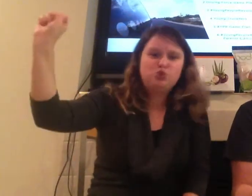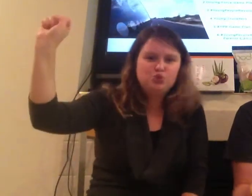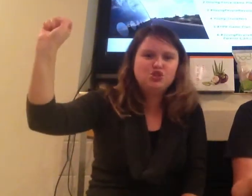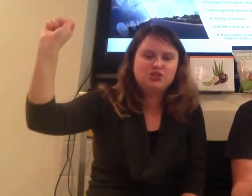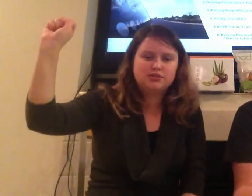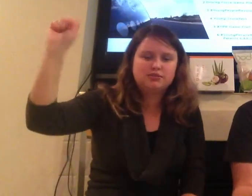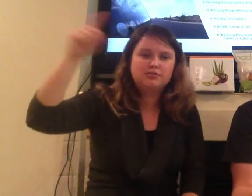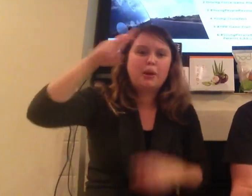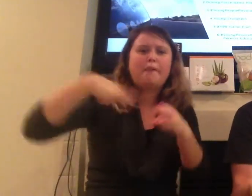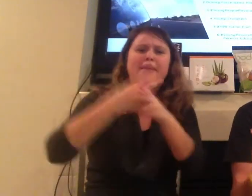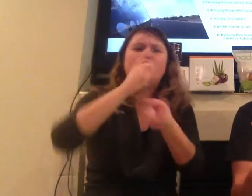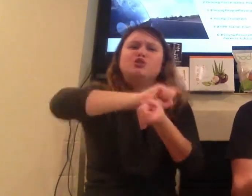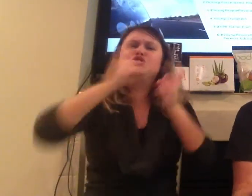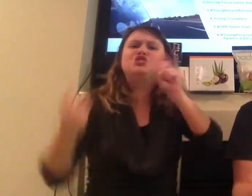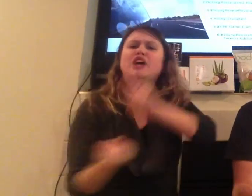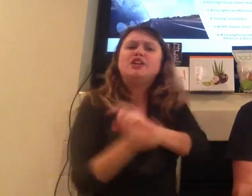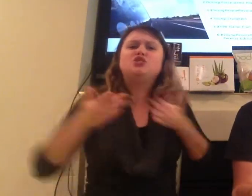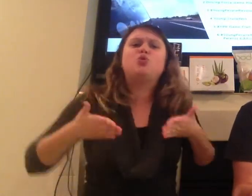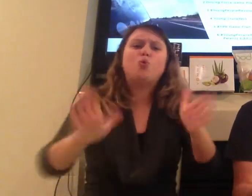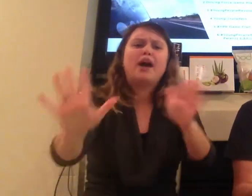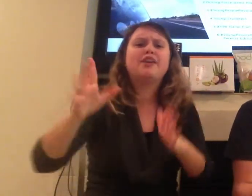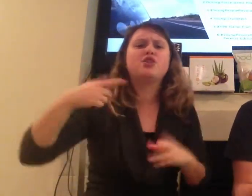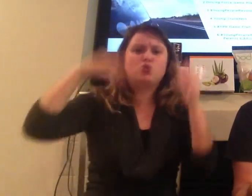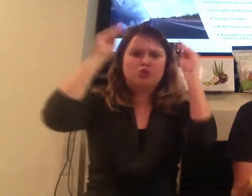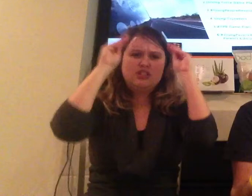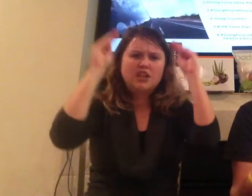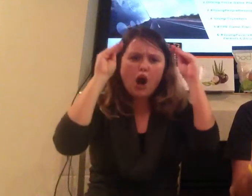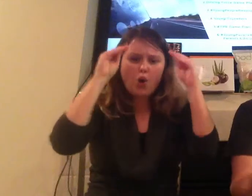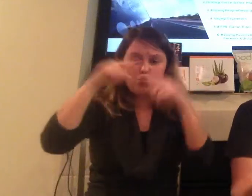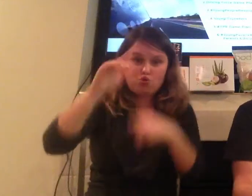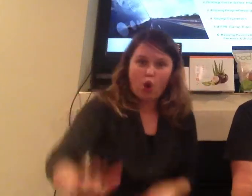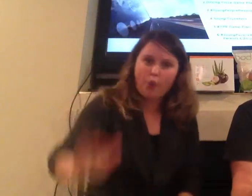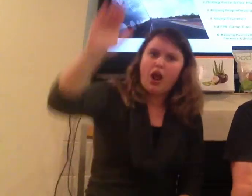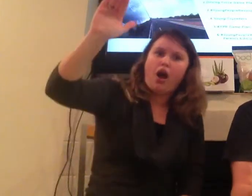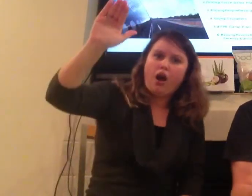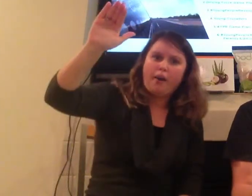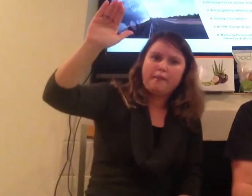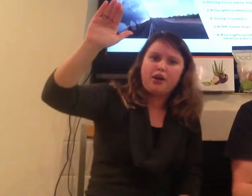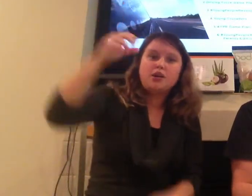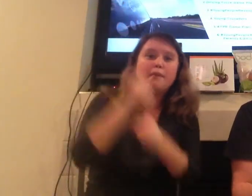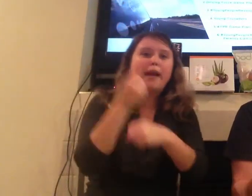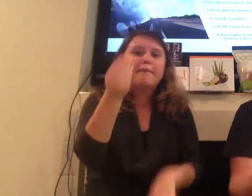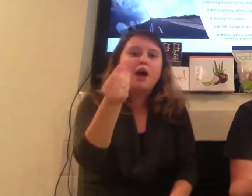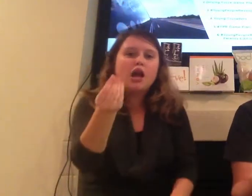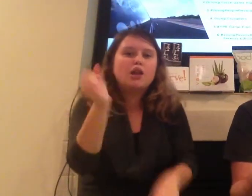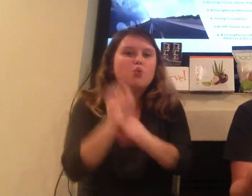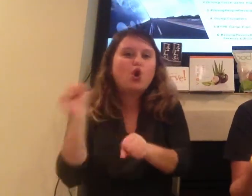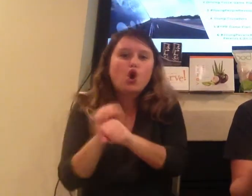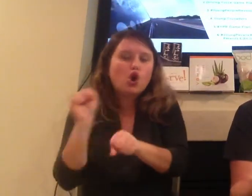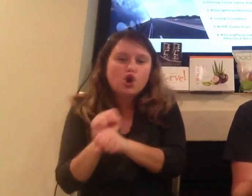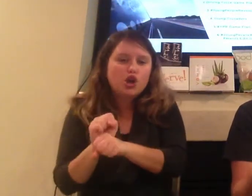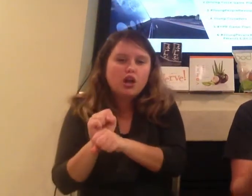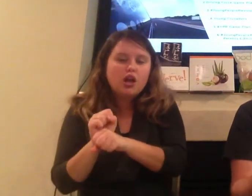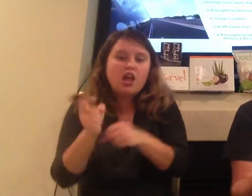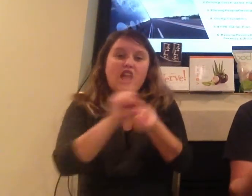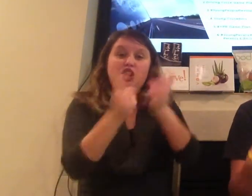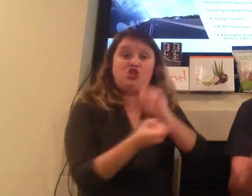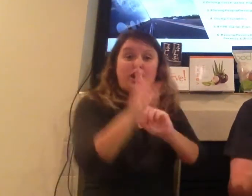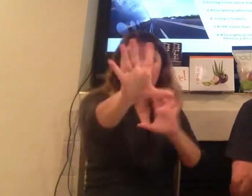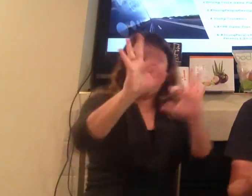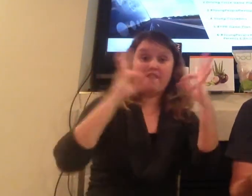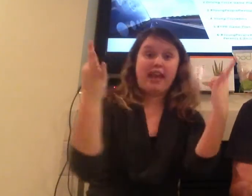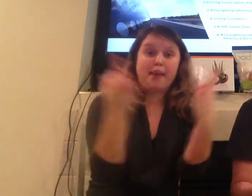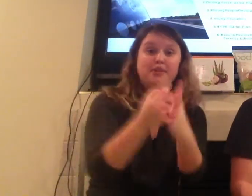about changing the way that you were taught to make a living and change your family's future